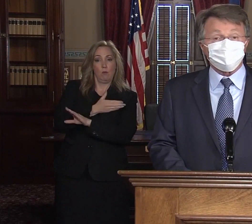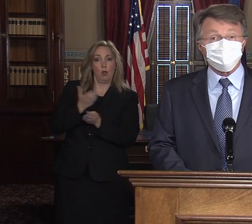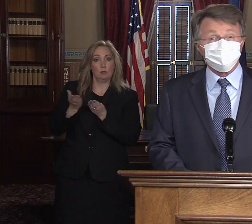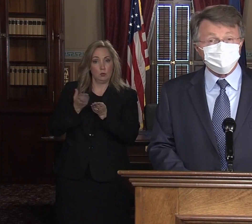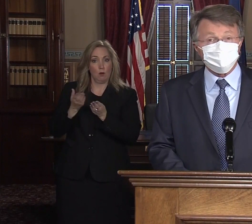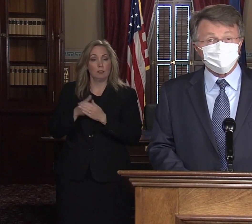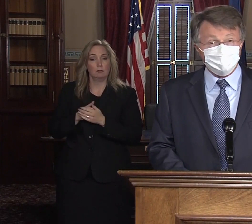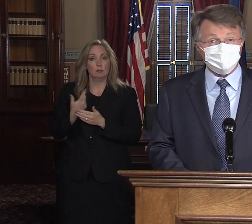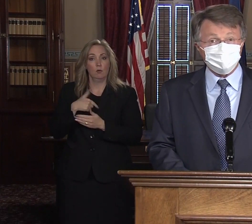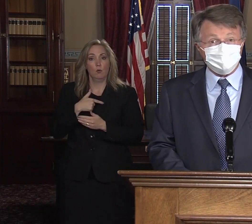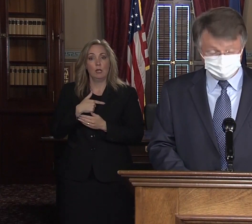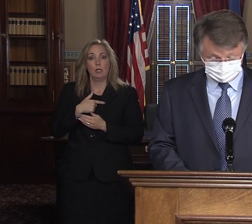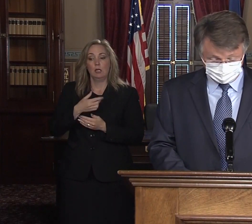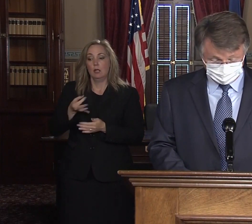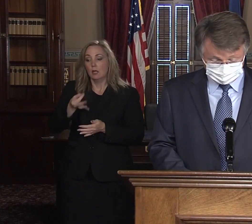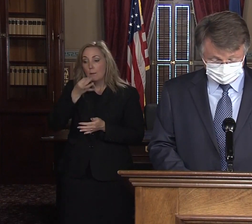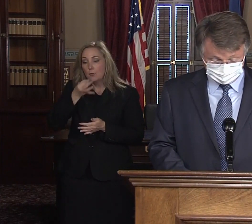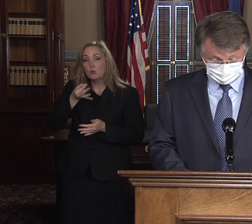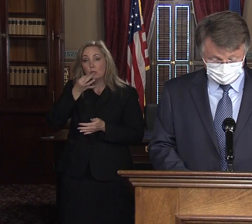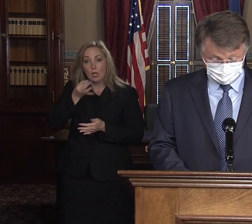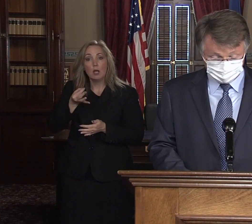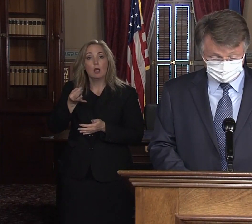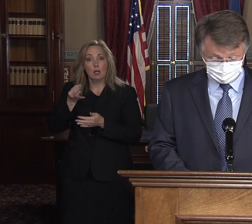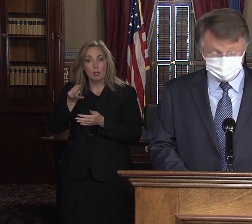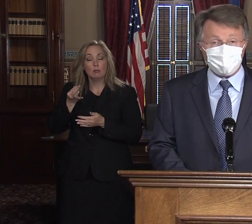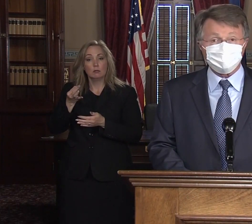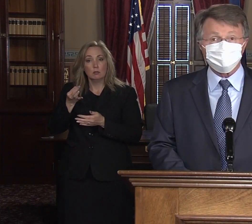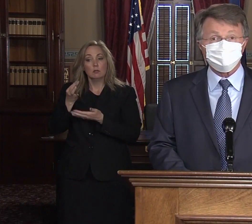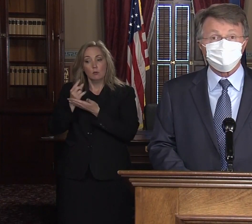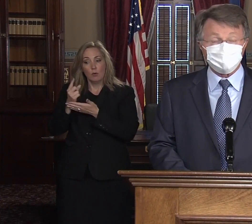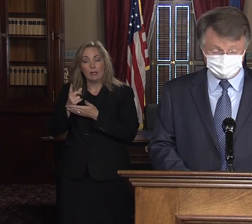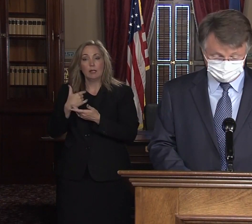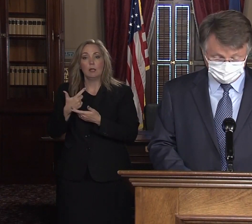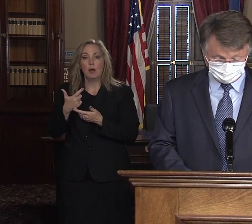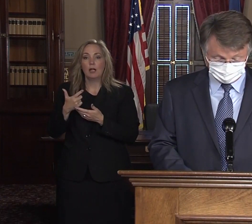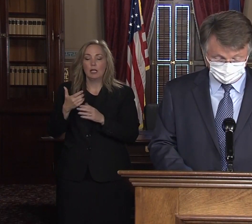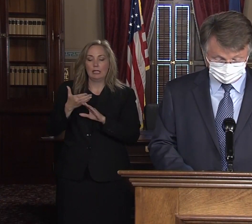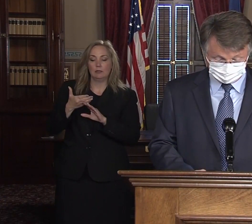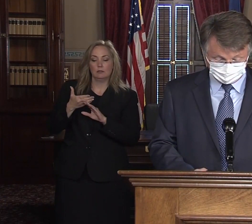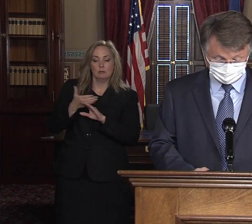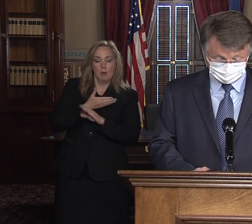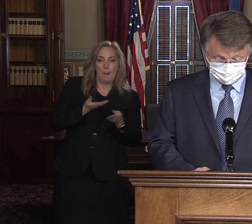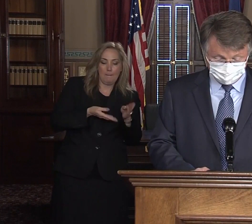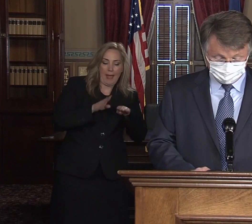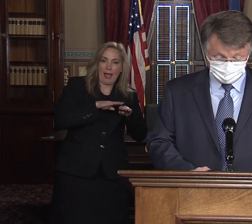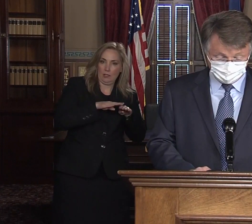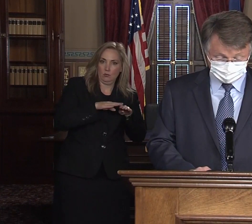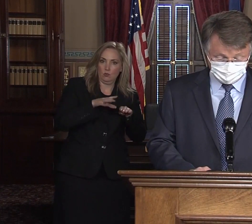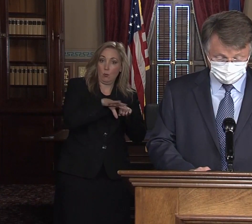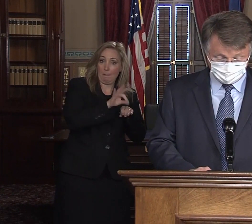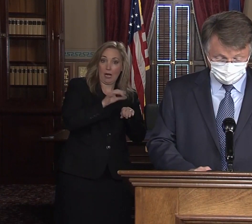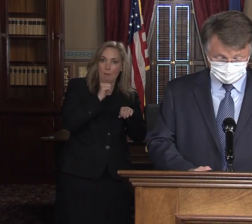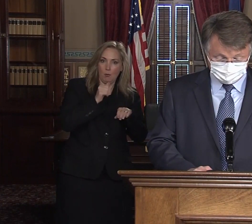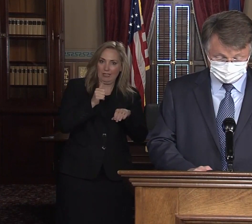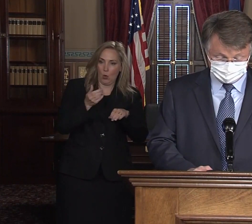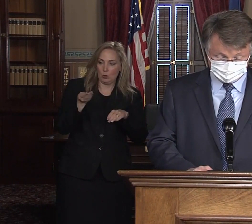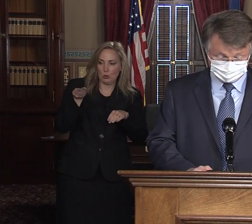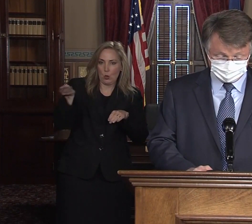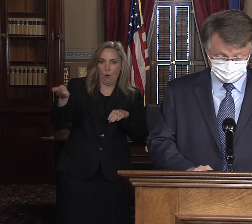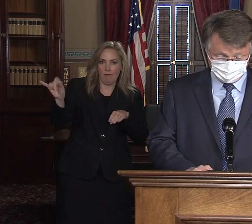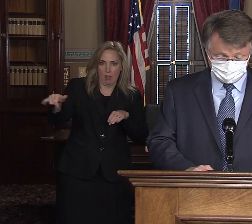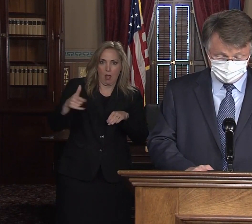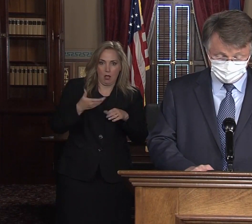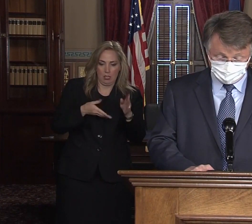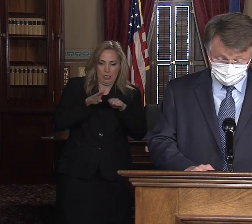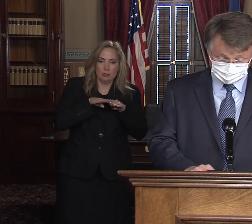We take communion weekly. That's the Lord's Supper, and it's prepackaged. You pick it up. We don't serve it. We also have online